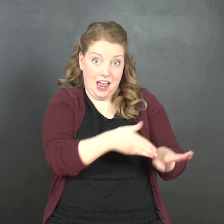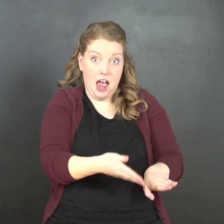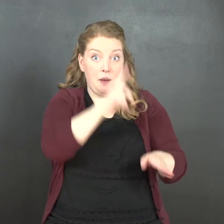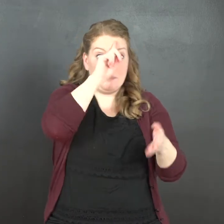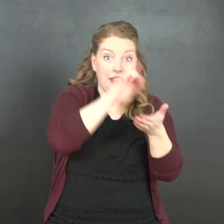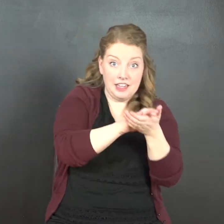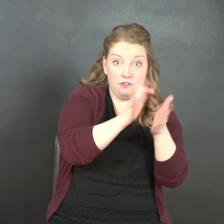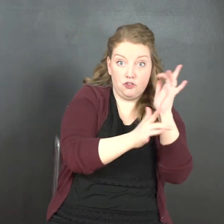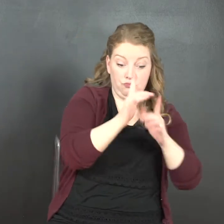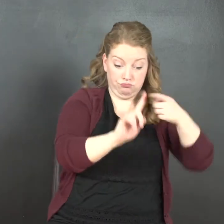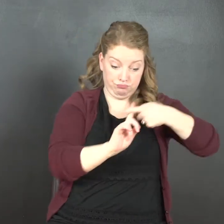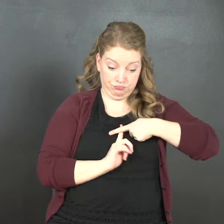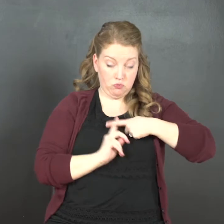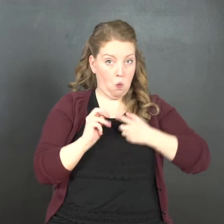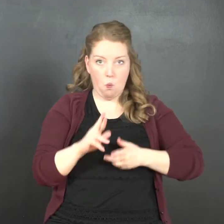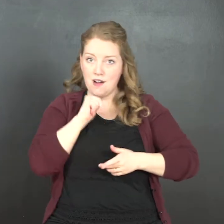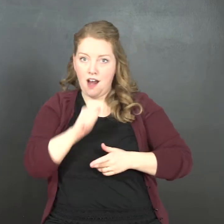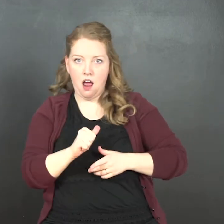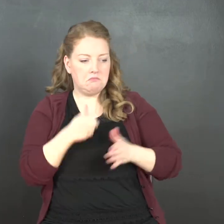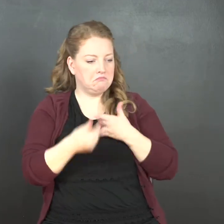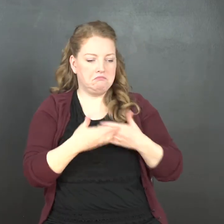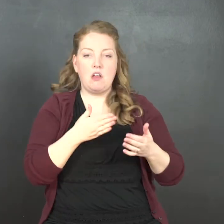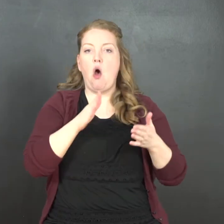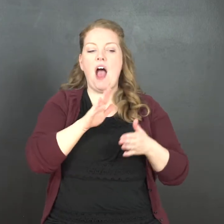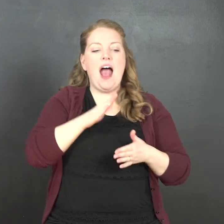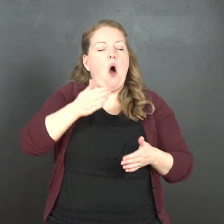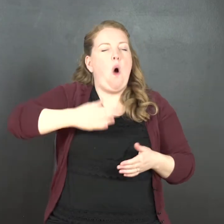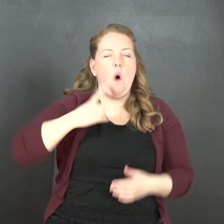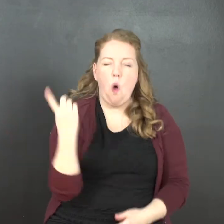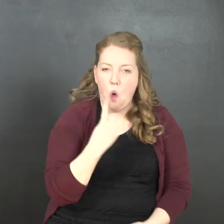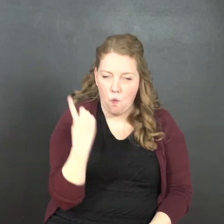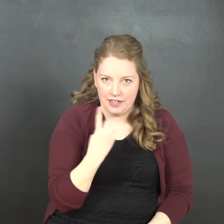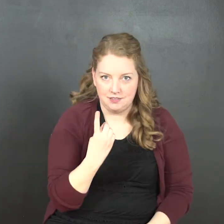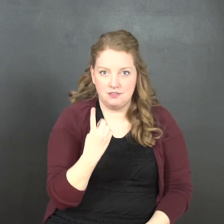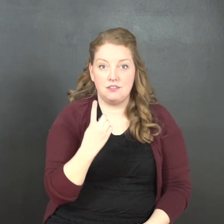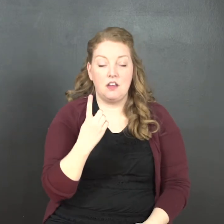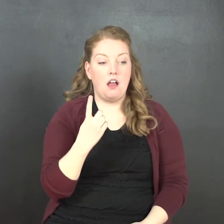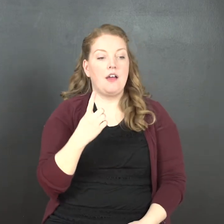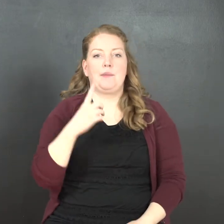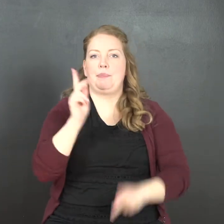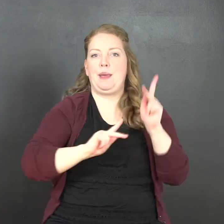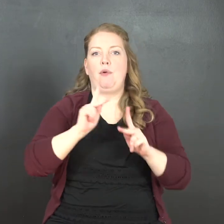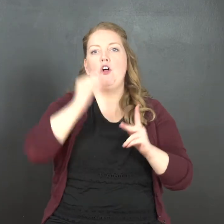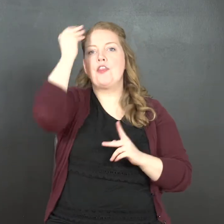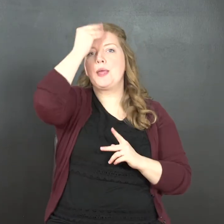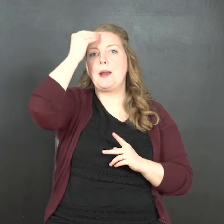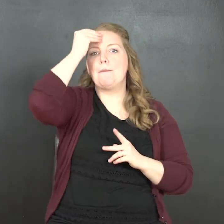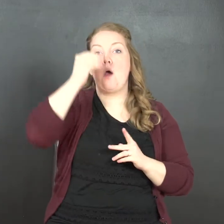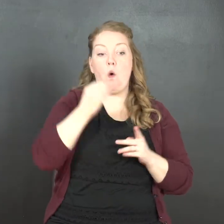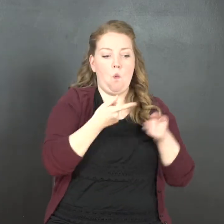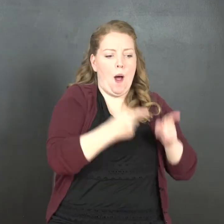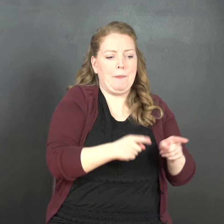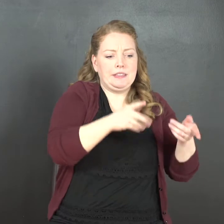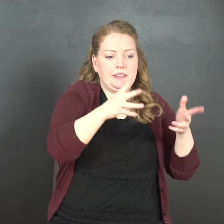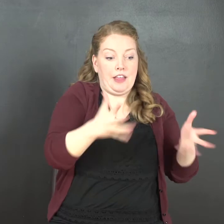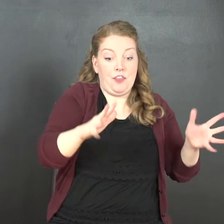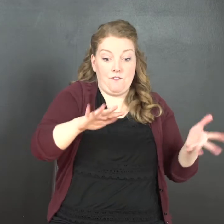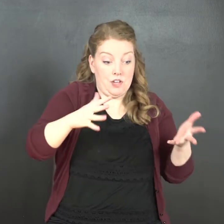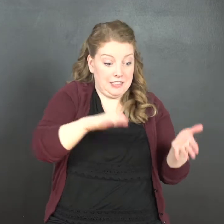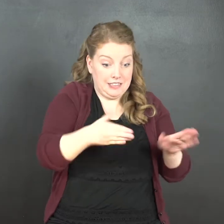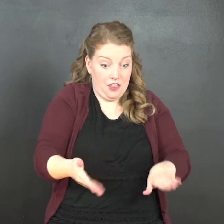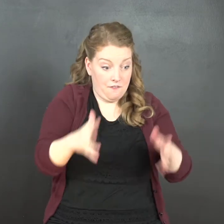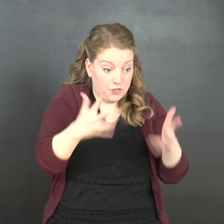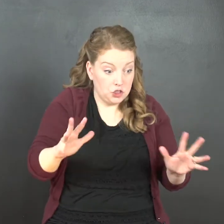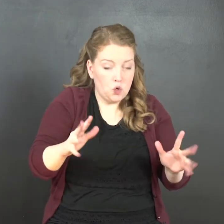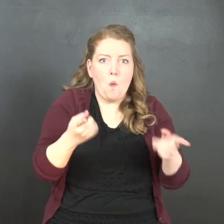exception, but there's always the thoughts of an afterlife. Someone comes by the casket and they say something, I can't wait till